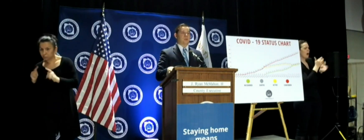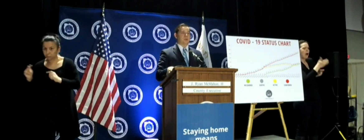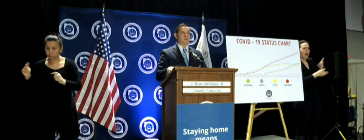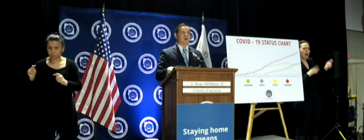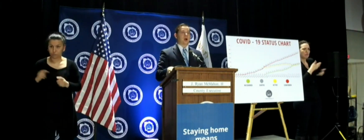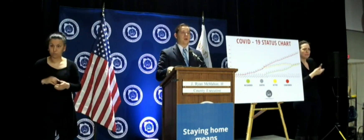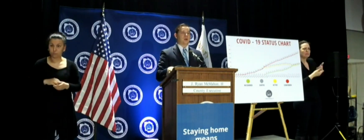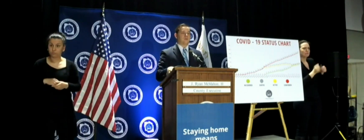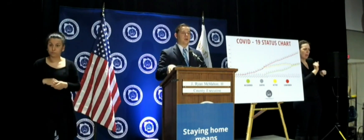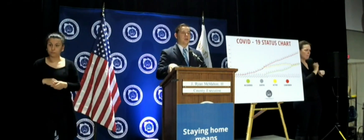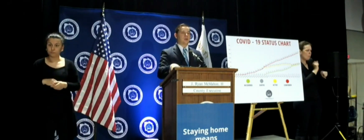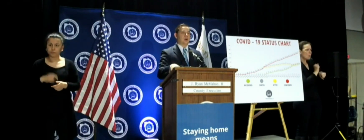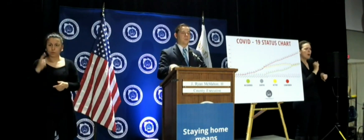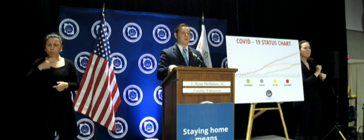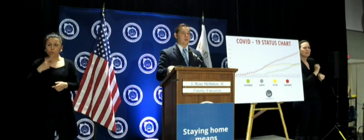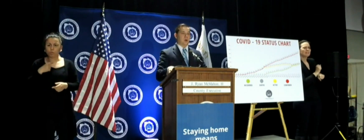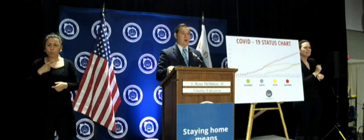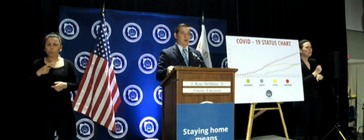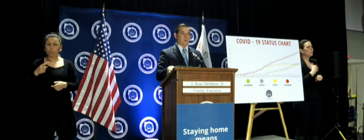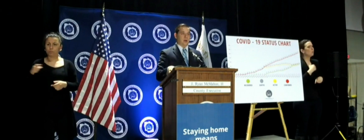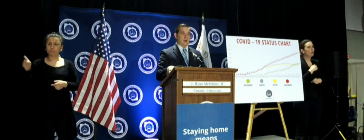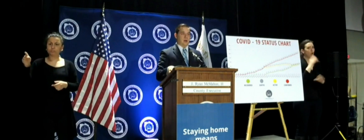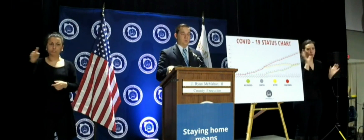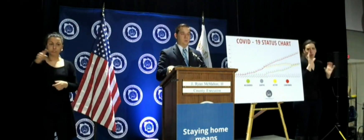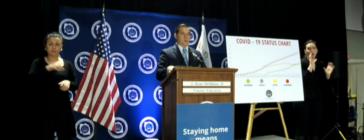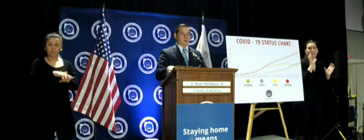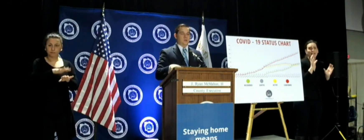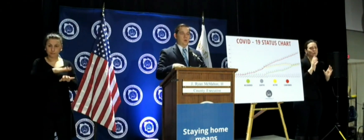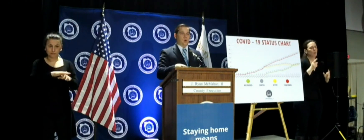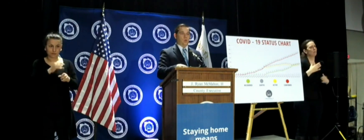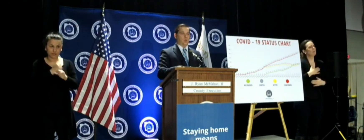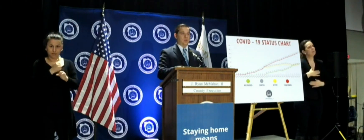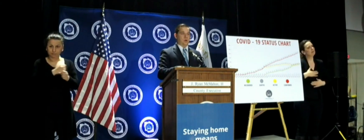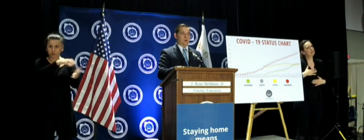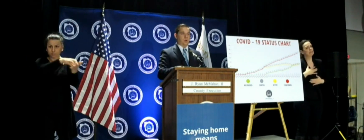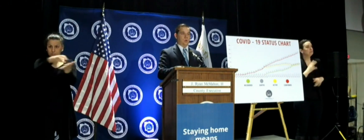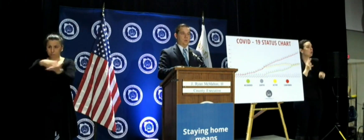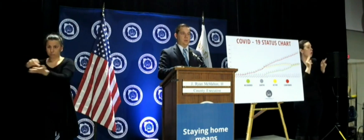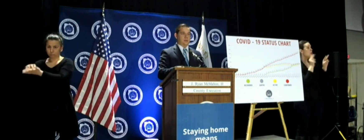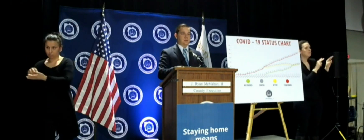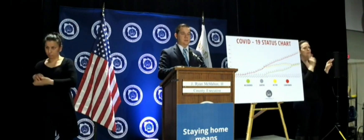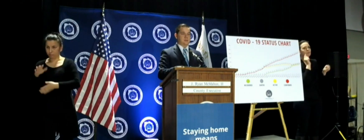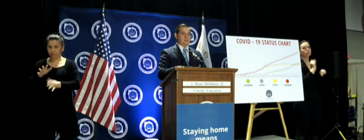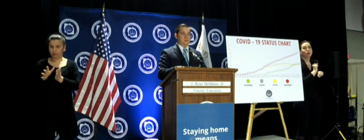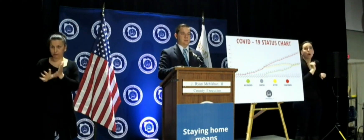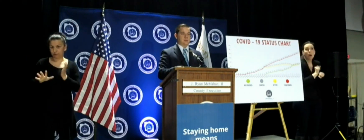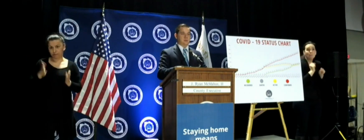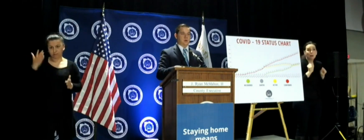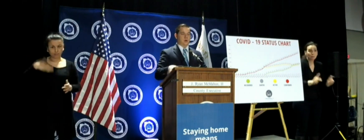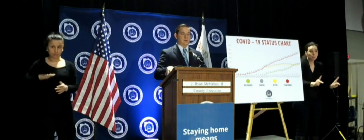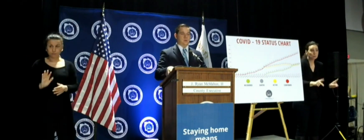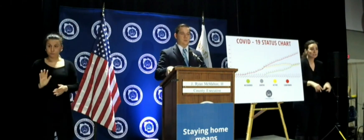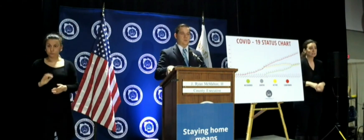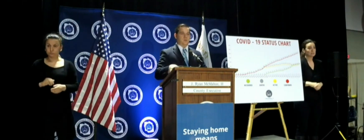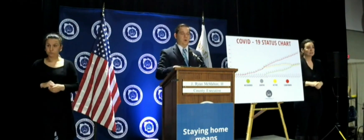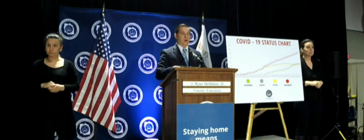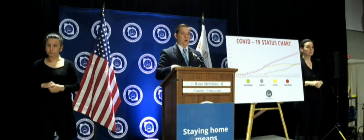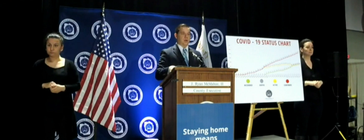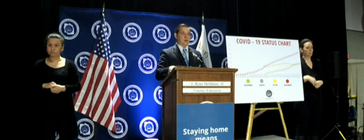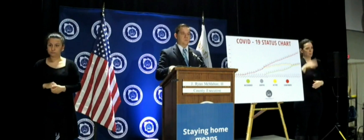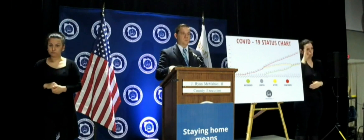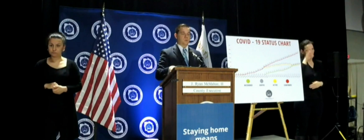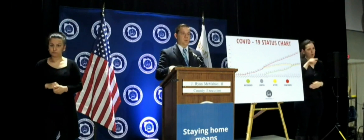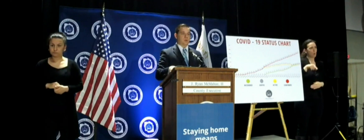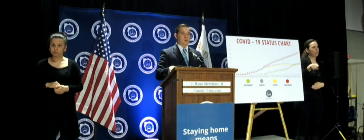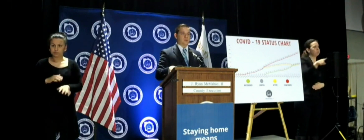of companies that are hiring, very good companies all hiring right now. So we know that this is hurting people. People are